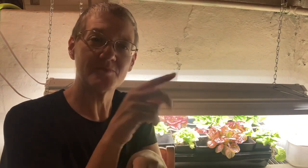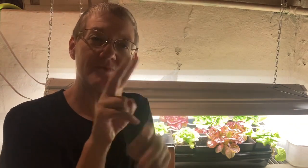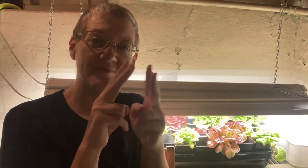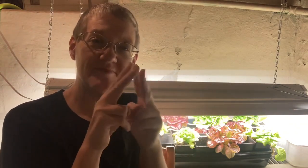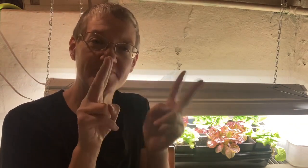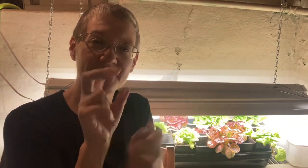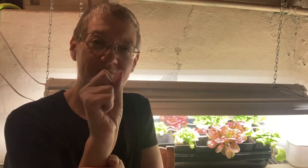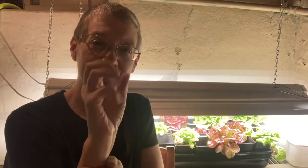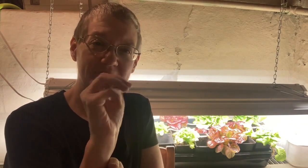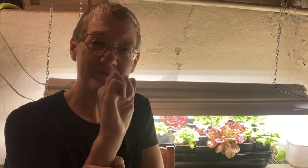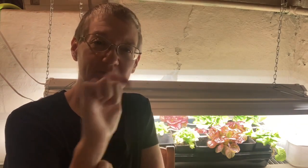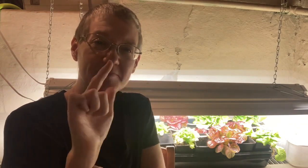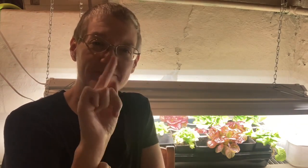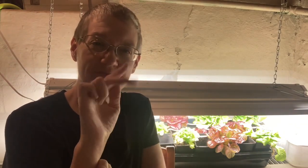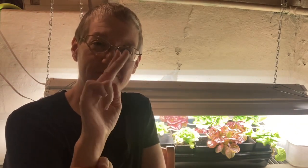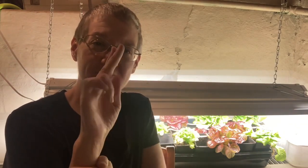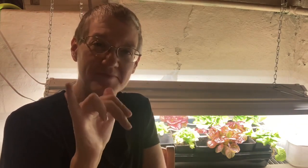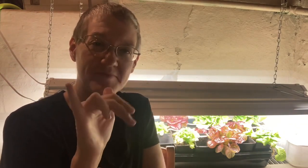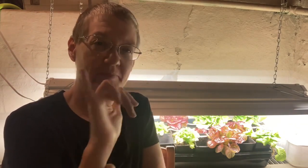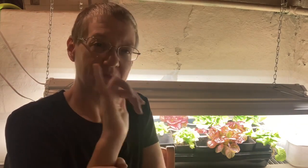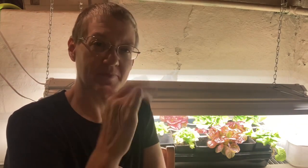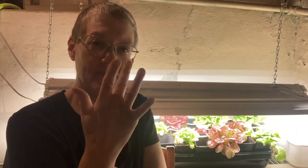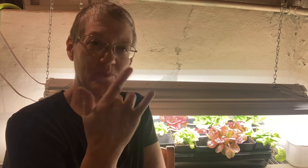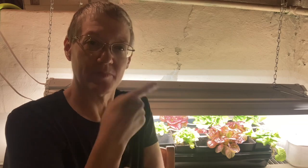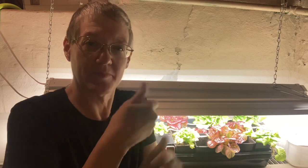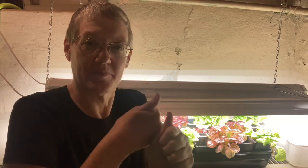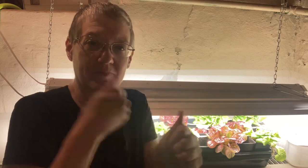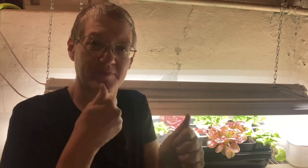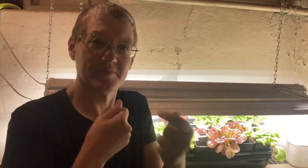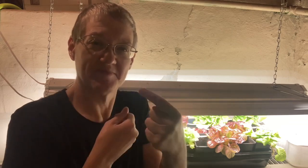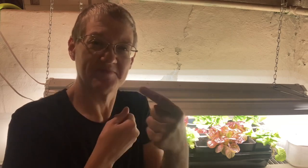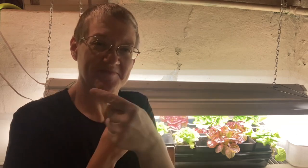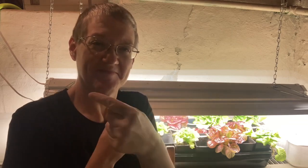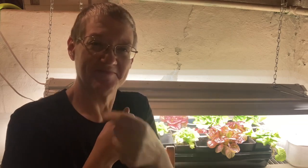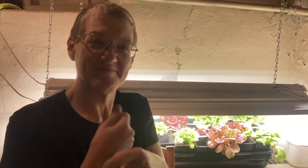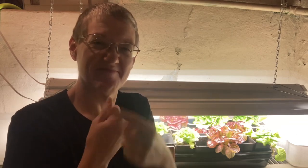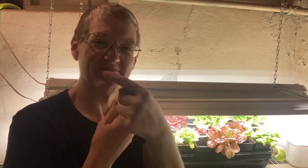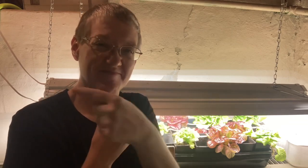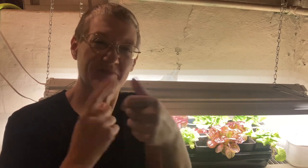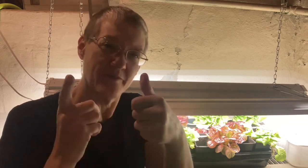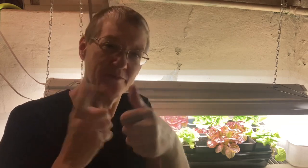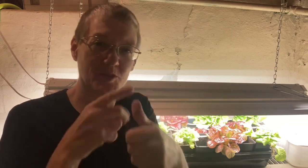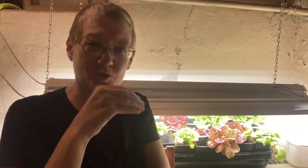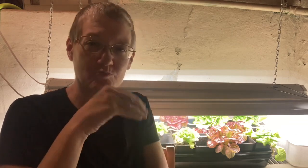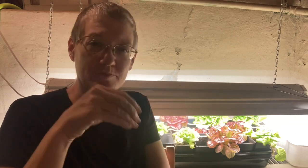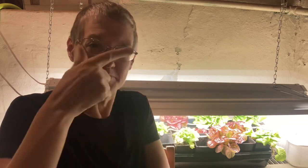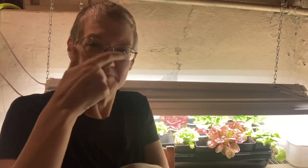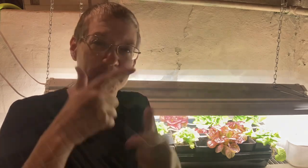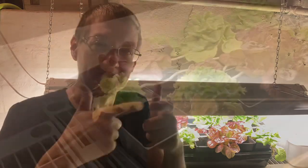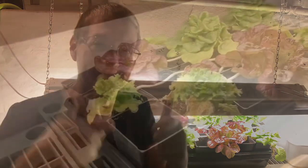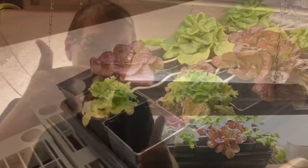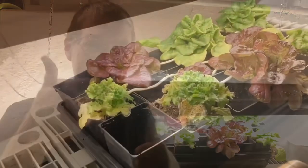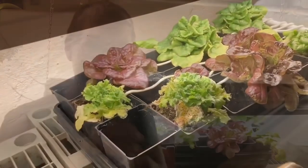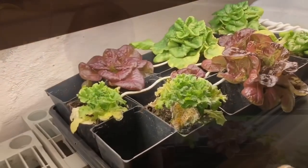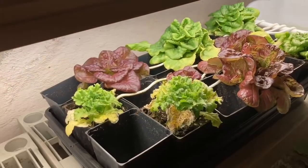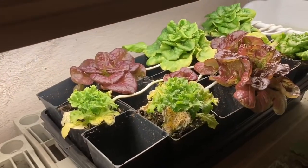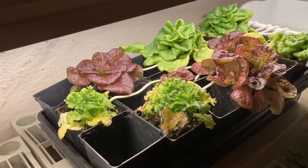transplant. These were the smallest. They were really tiny. That's why their growth is behind that other group of lettuce.